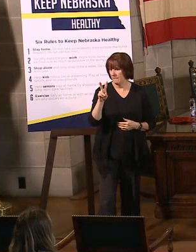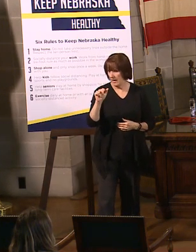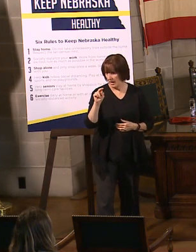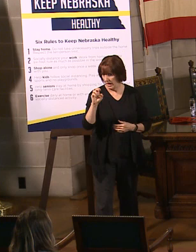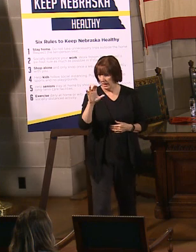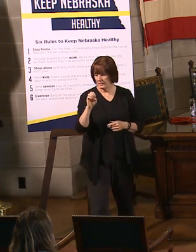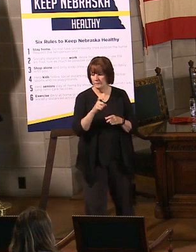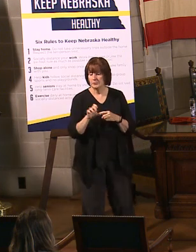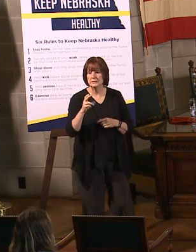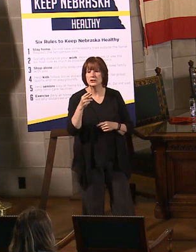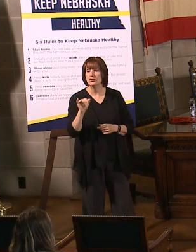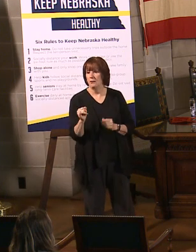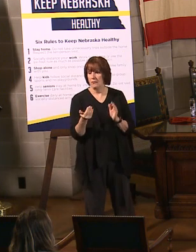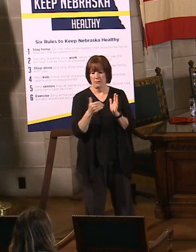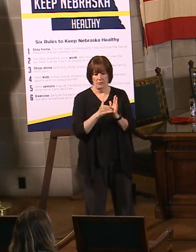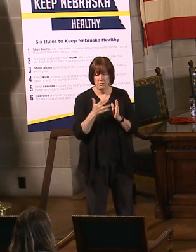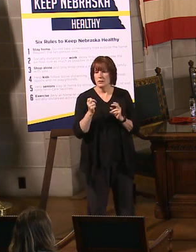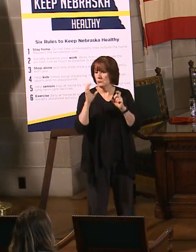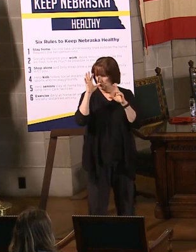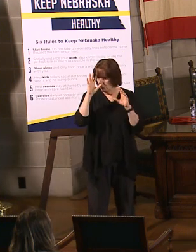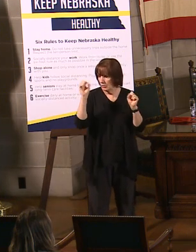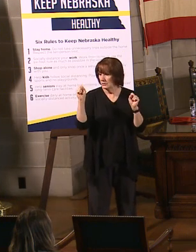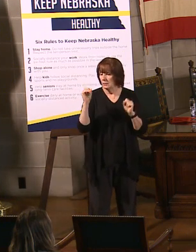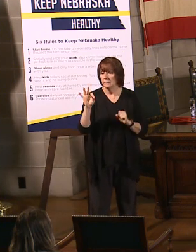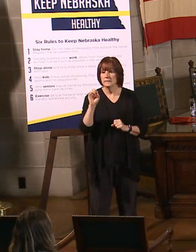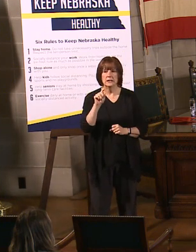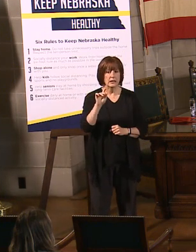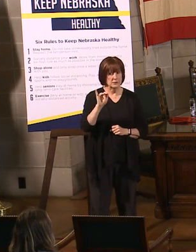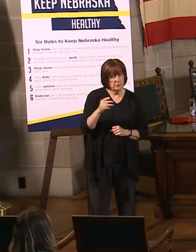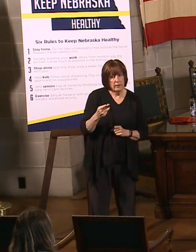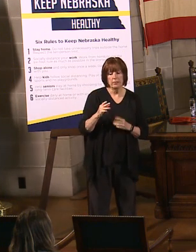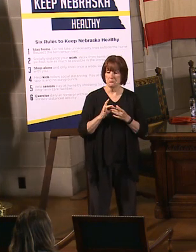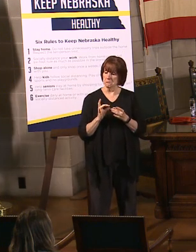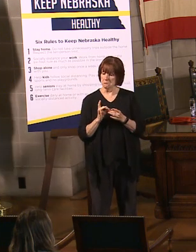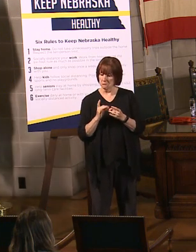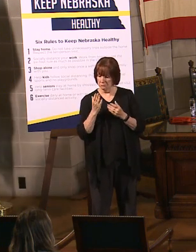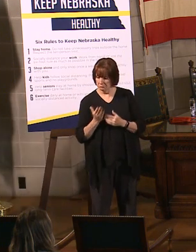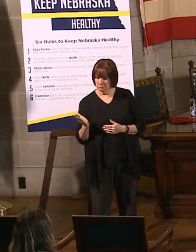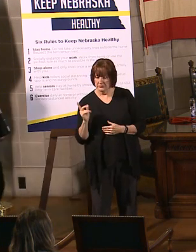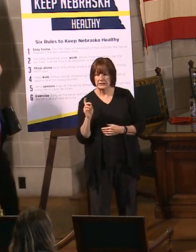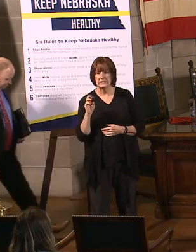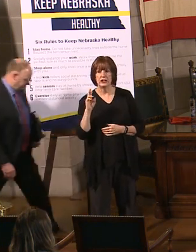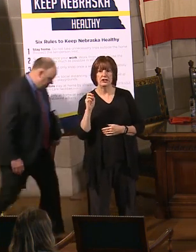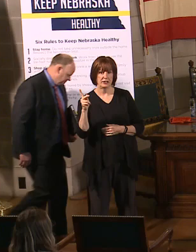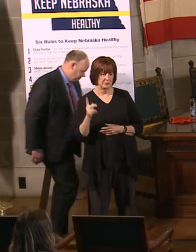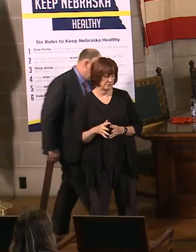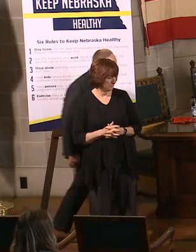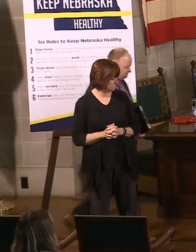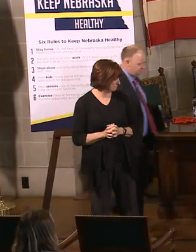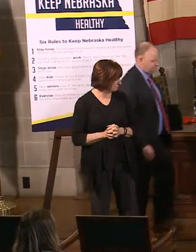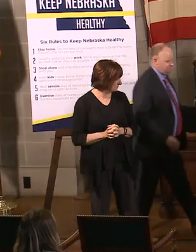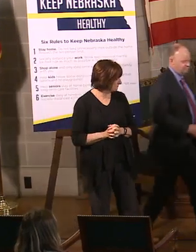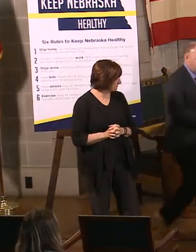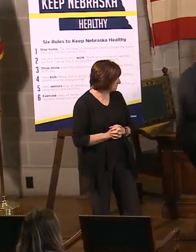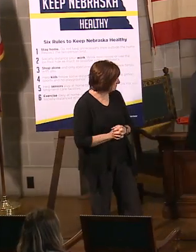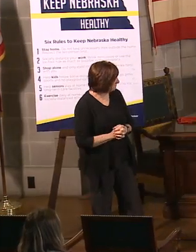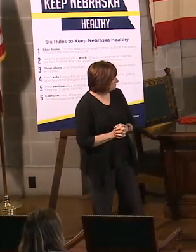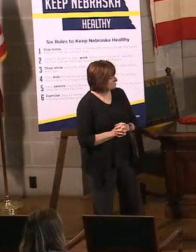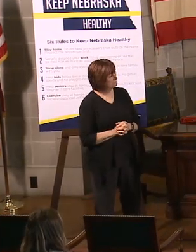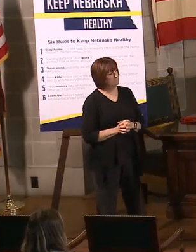at CHI. Again, he's the president at St. Elizabeth's, to be able to say a few more words. So Derek, I'm going to turn it over to you.